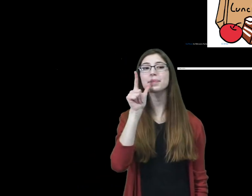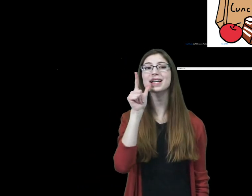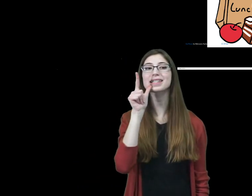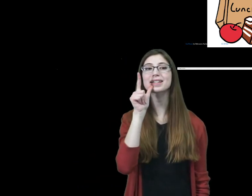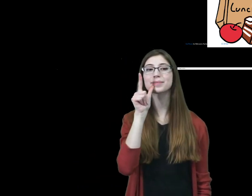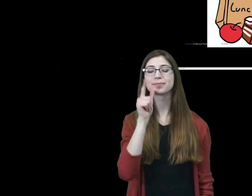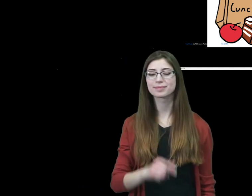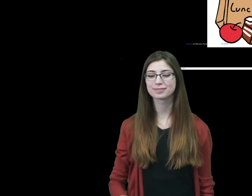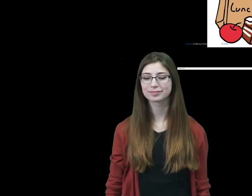PSE.